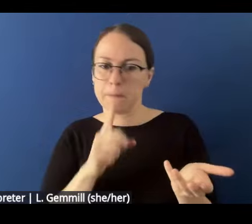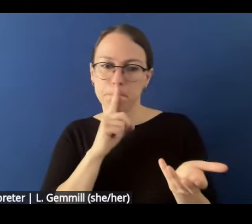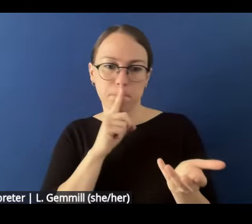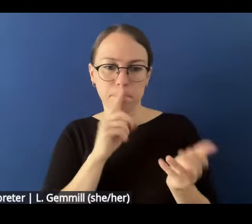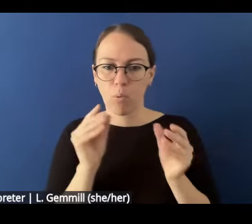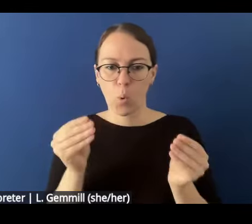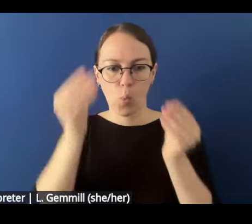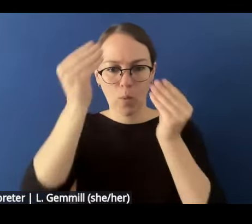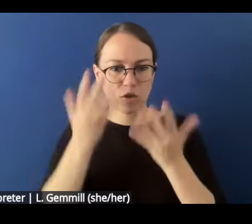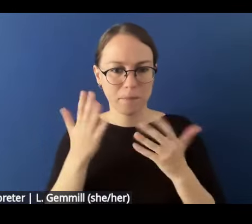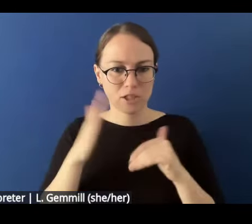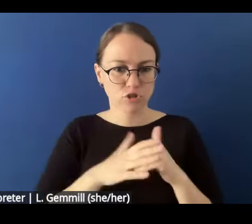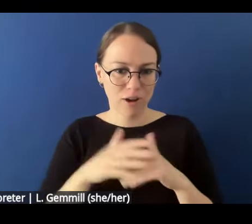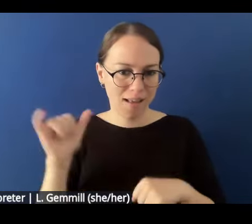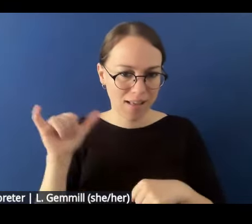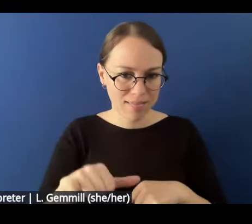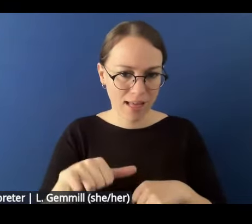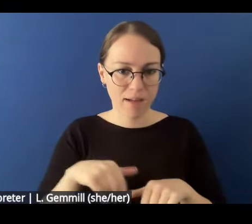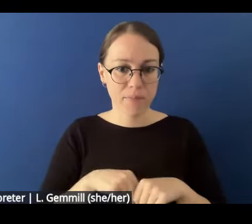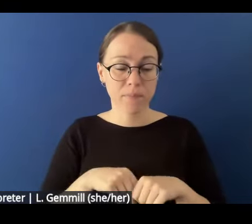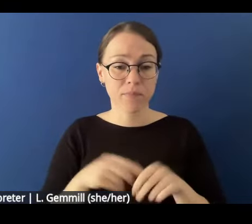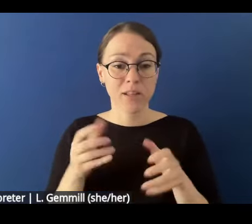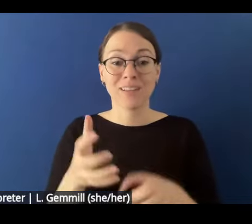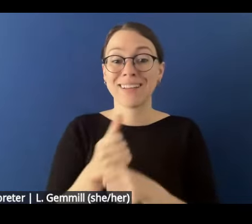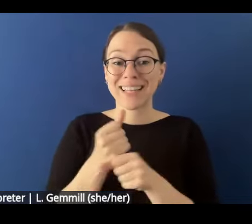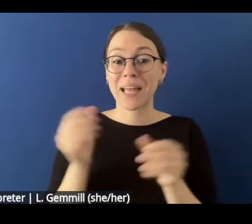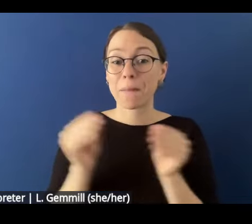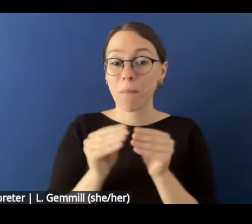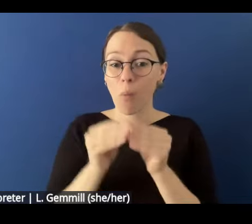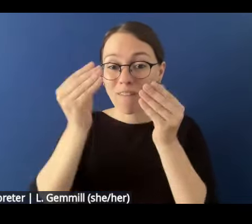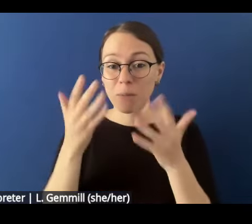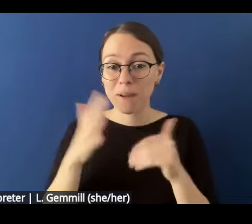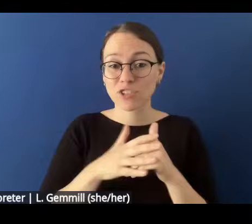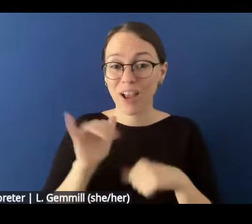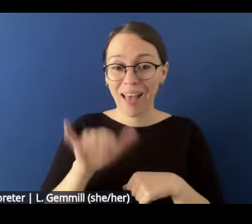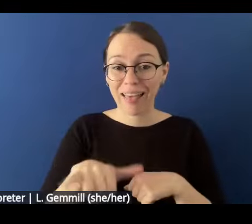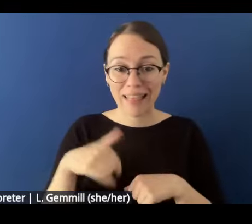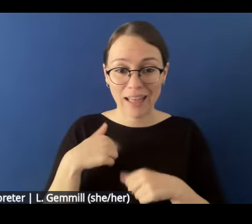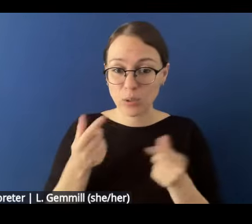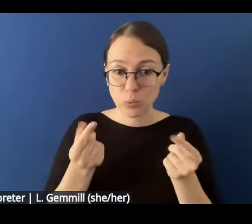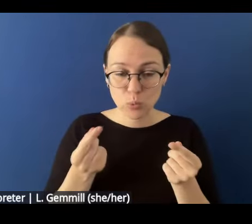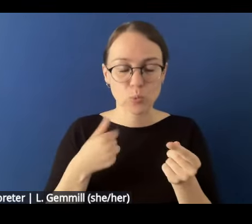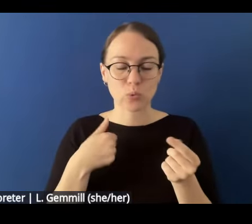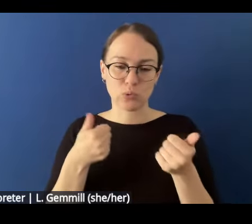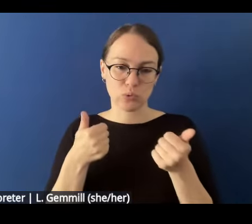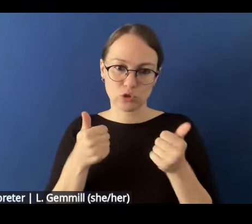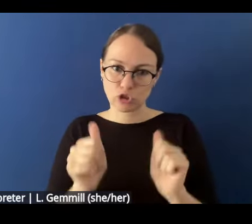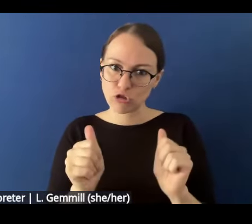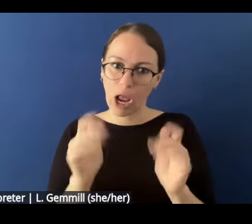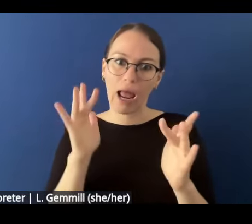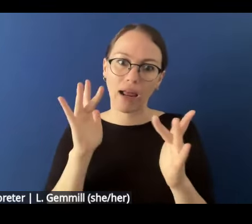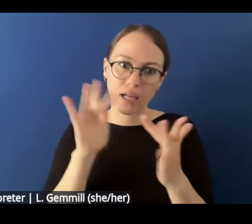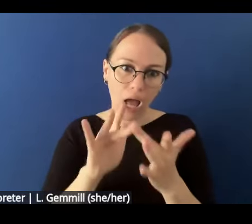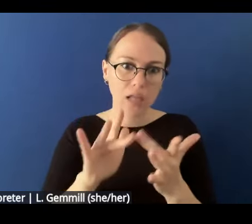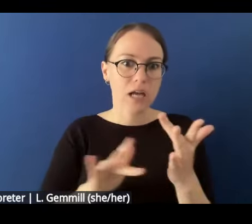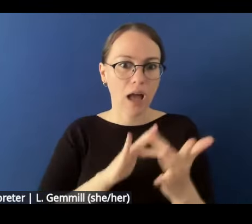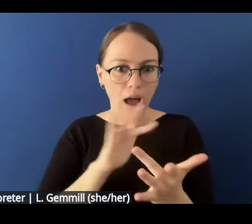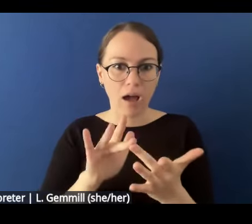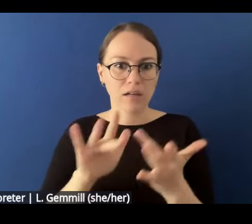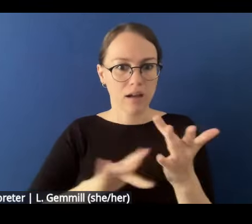In order to obtain information on that, we did attempt several times to get a hold of the